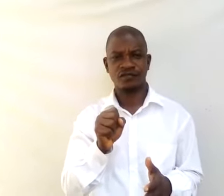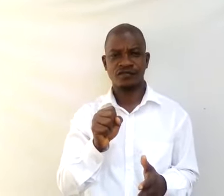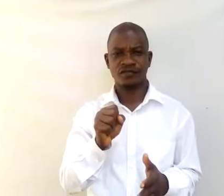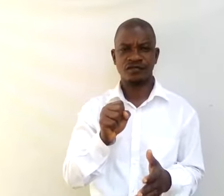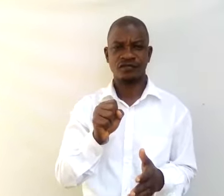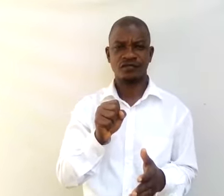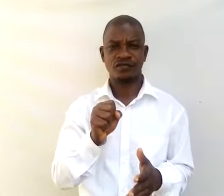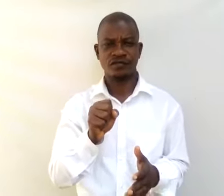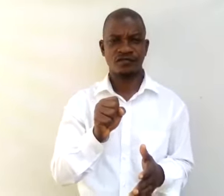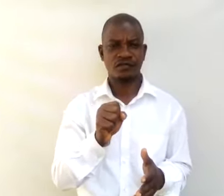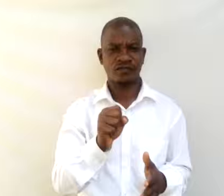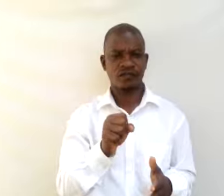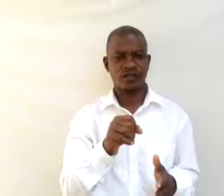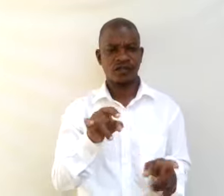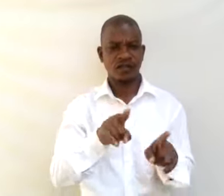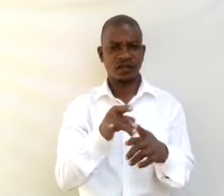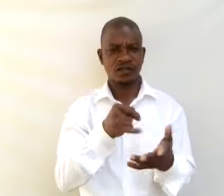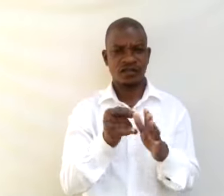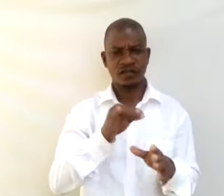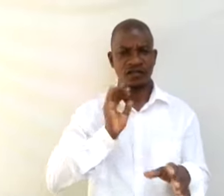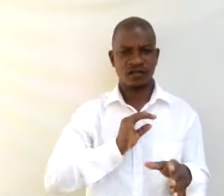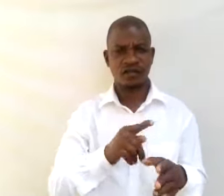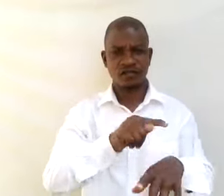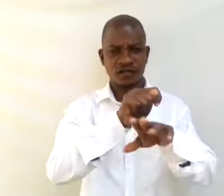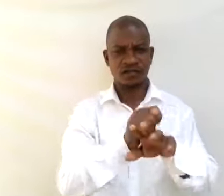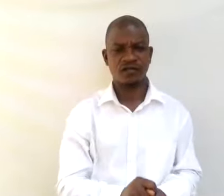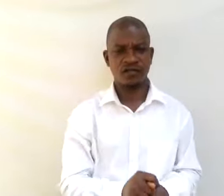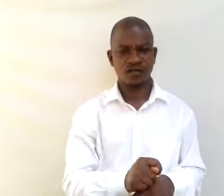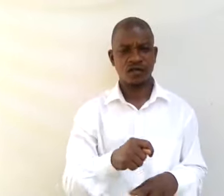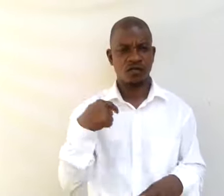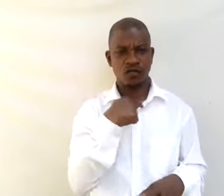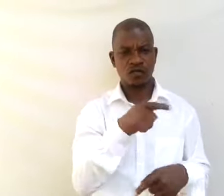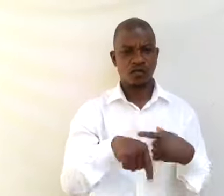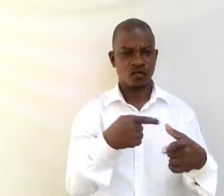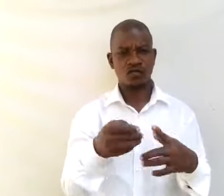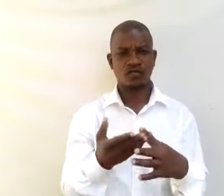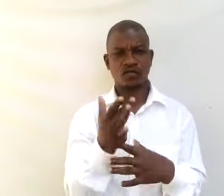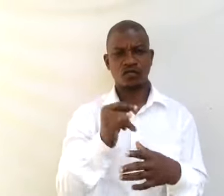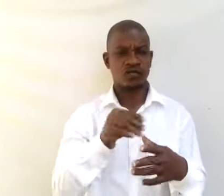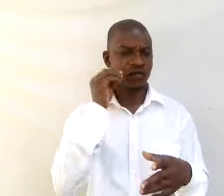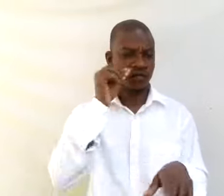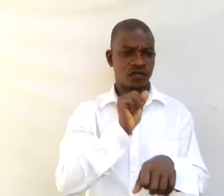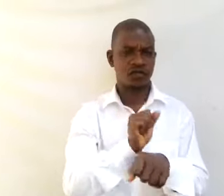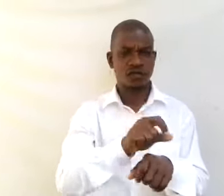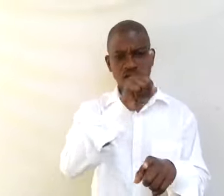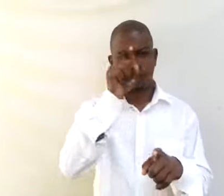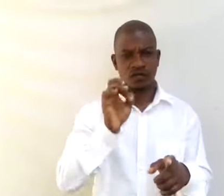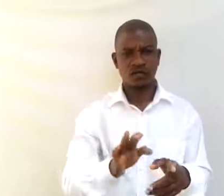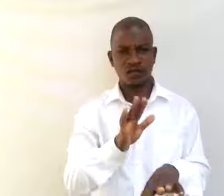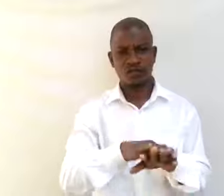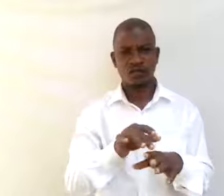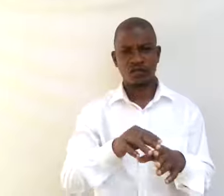As it is our tradition, we'll go through the assignment questions on consonant